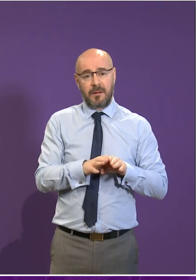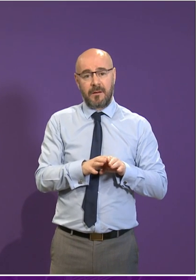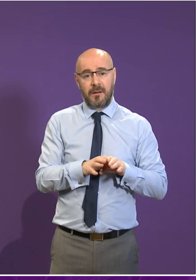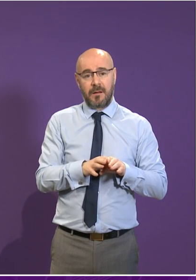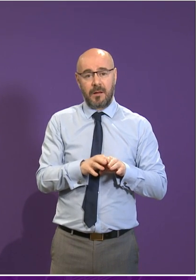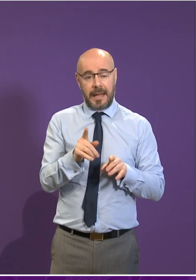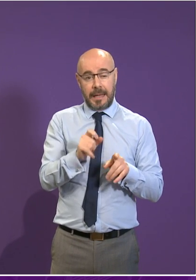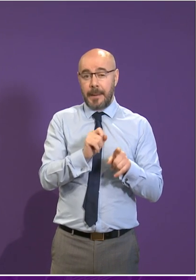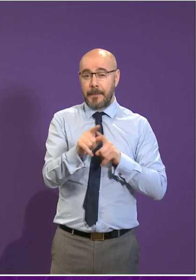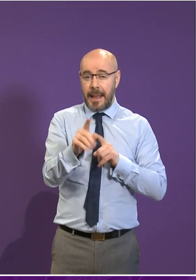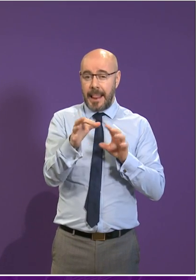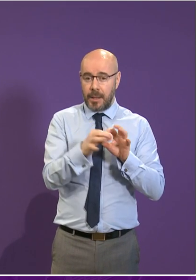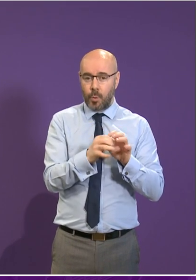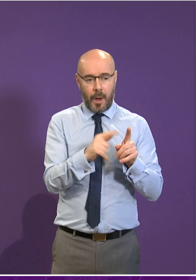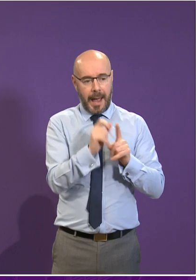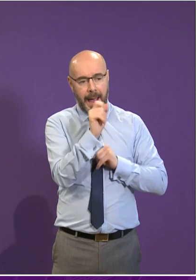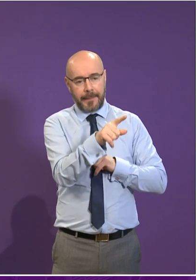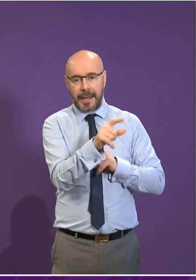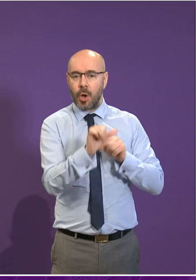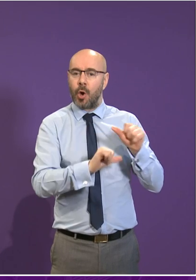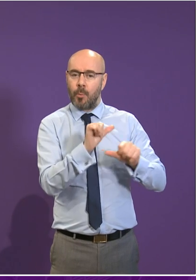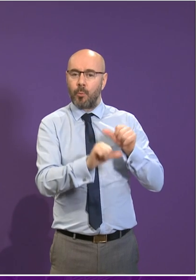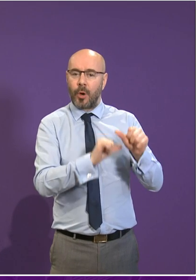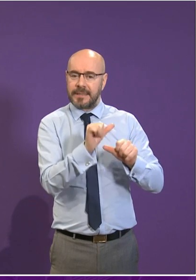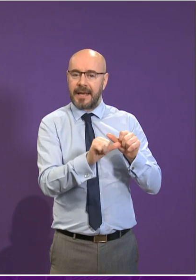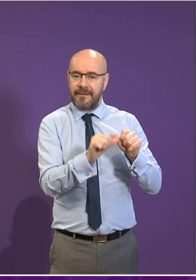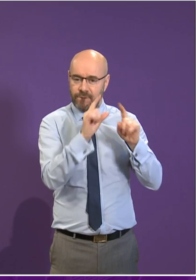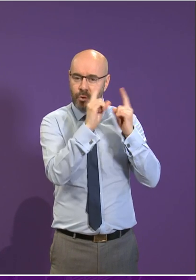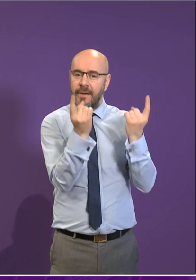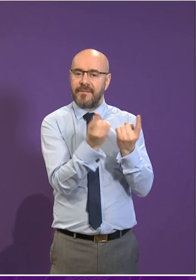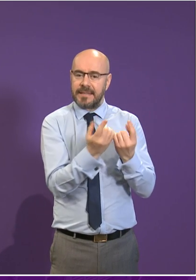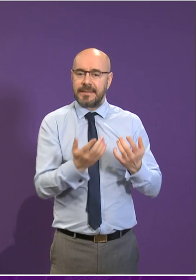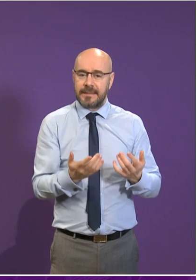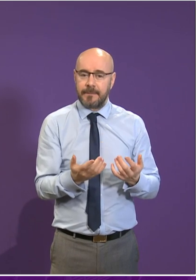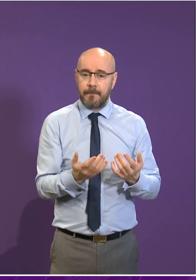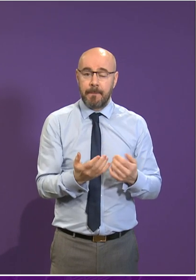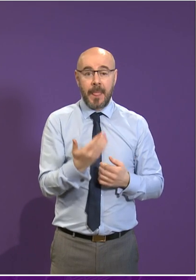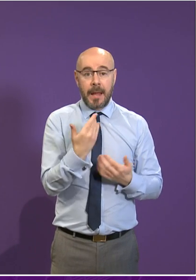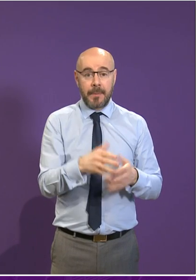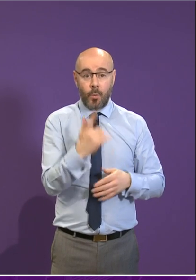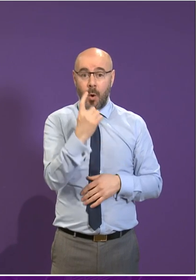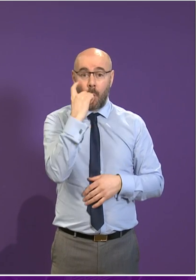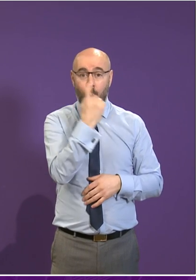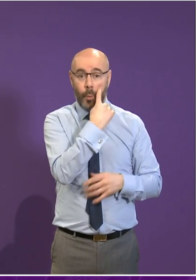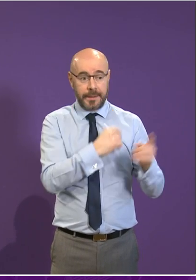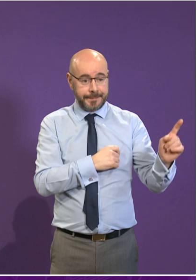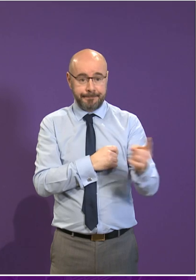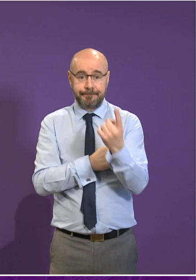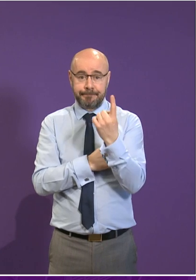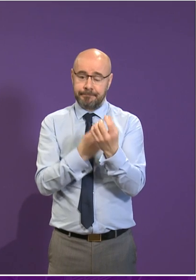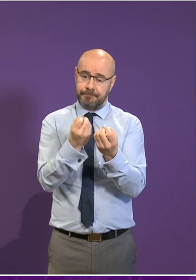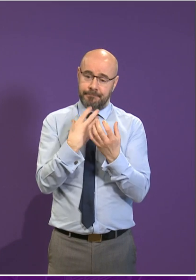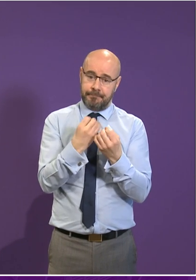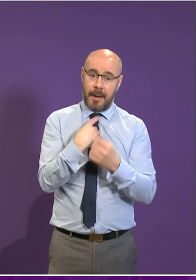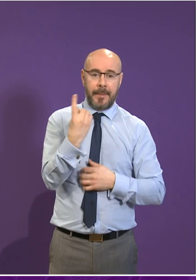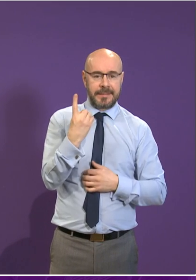especially in the application process to get into universities. What we don't, we had a witness in who was a BSL user who